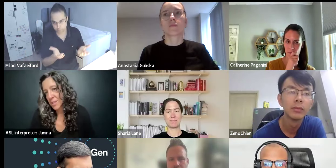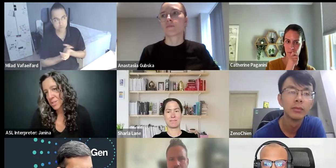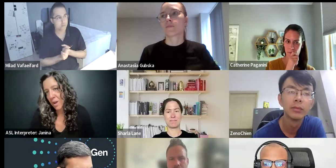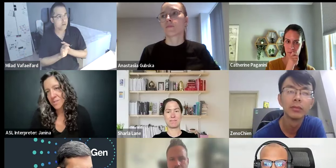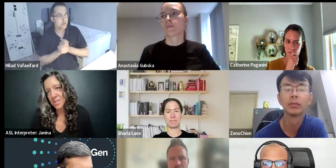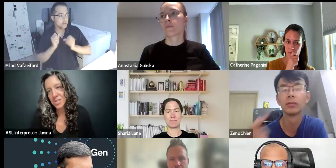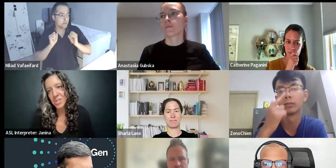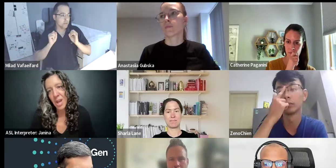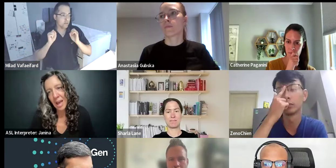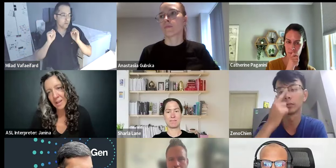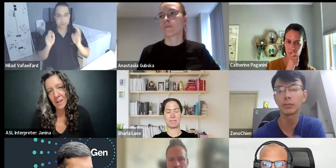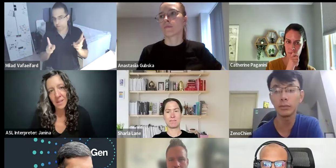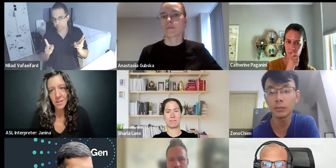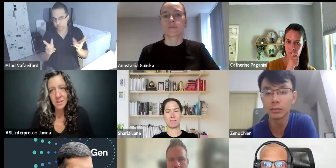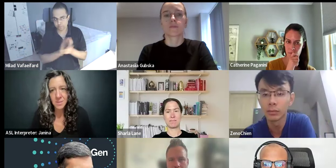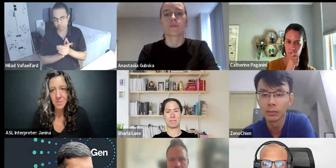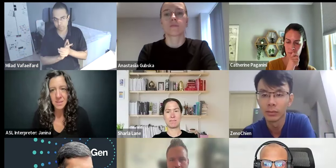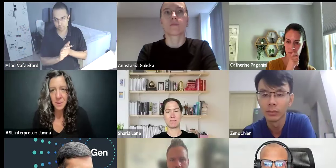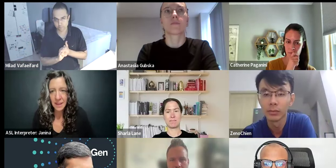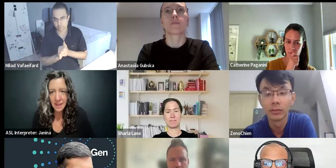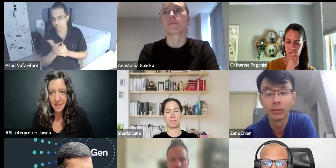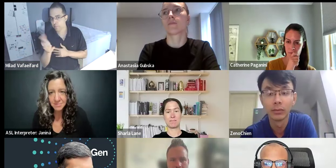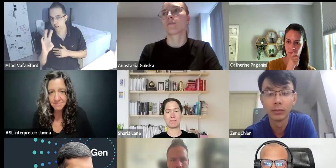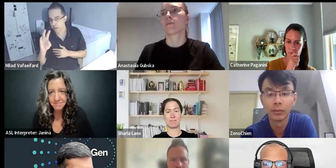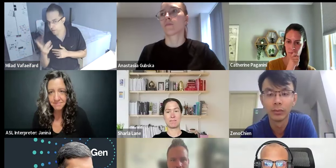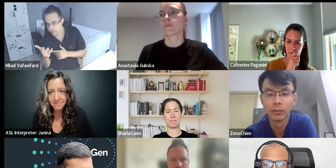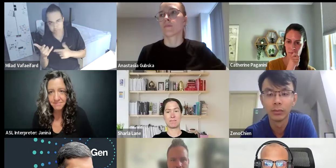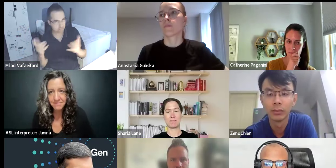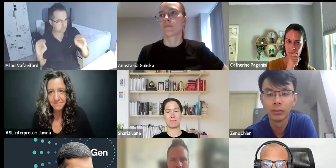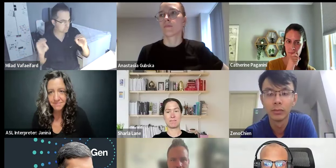we can finish our conversations in chat if anything else comes up that's big.